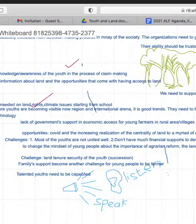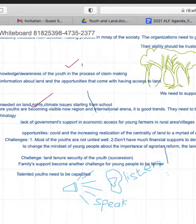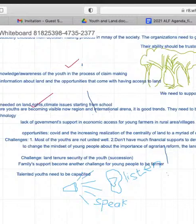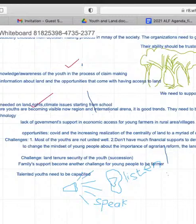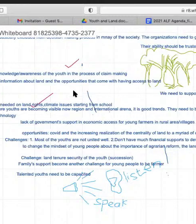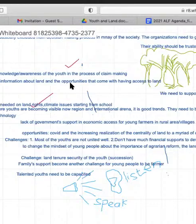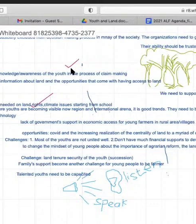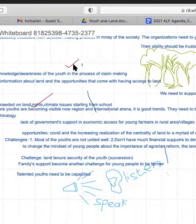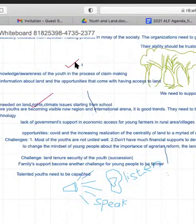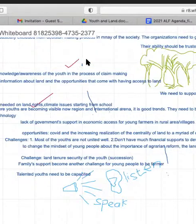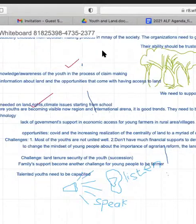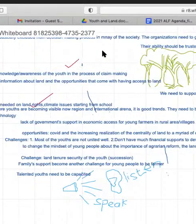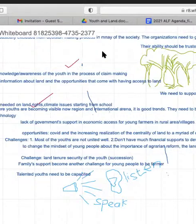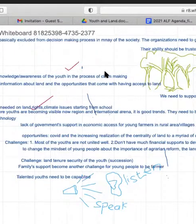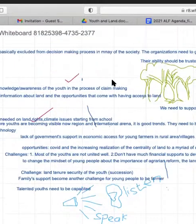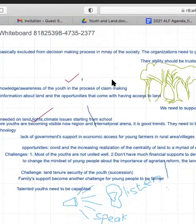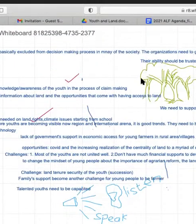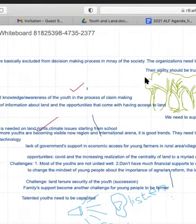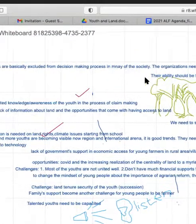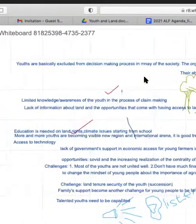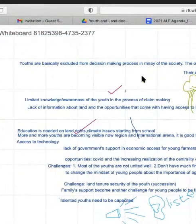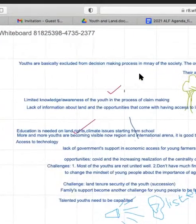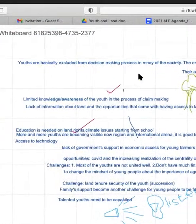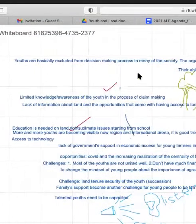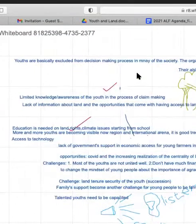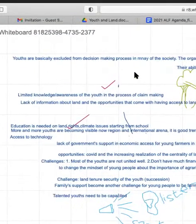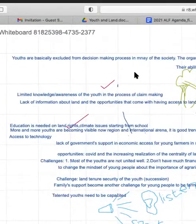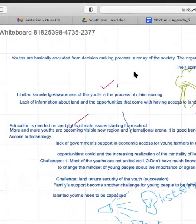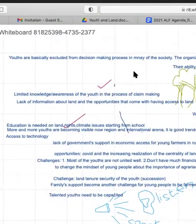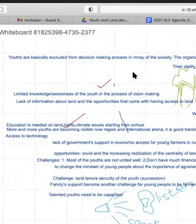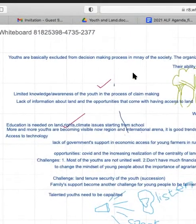hand is raised, so please go ahead.